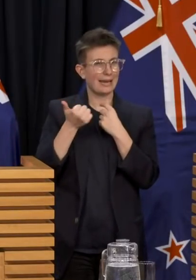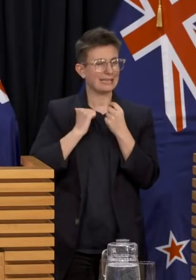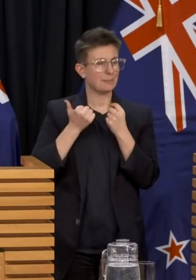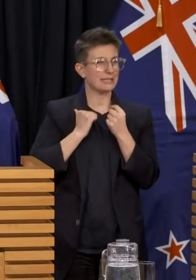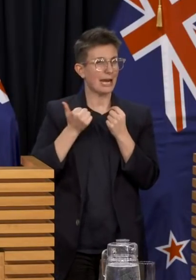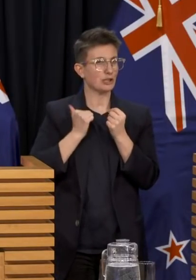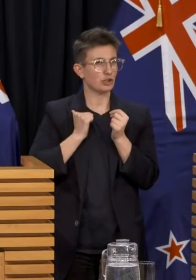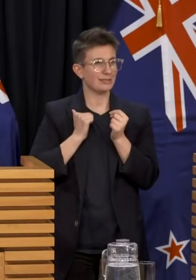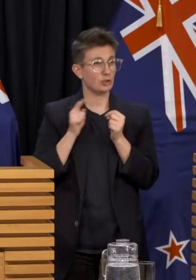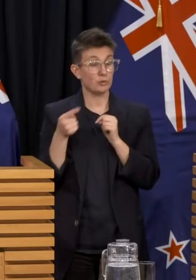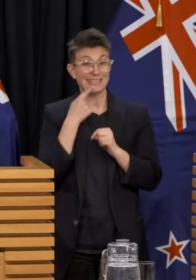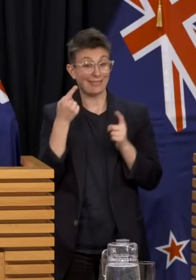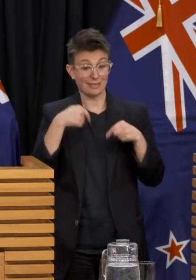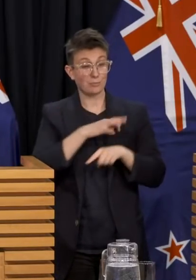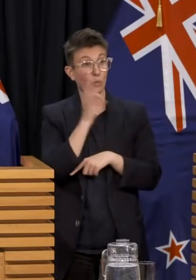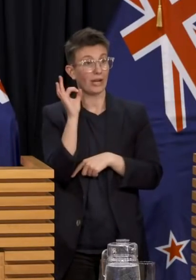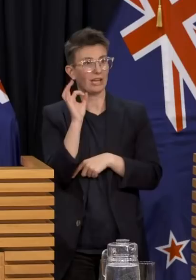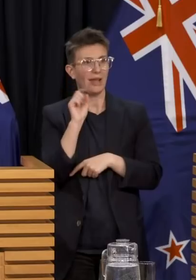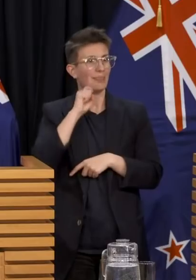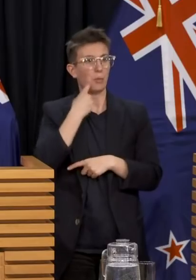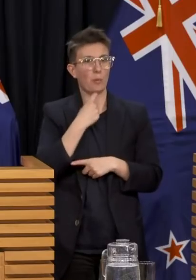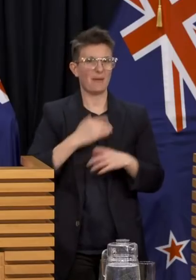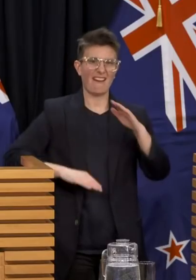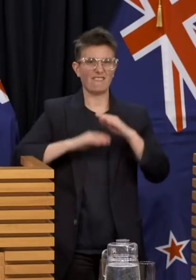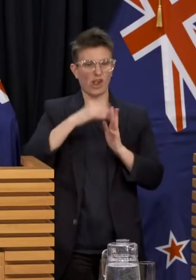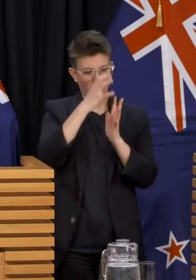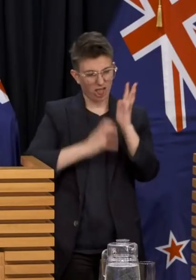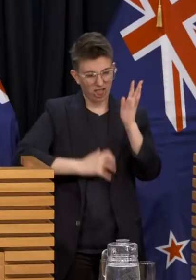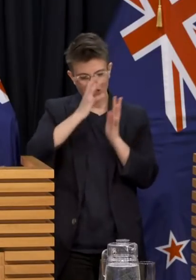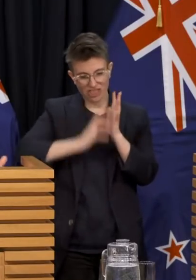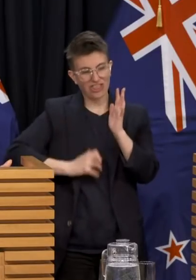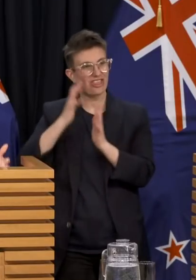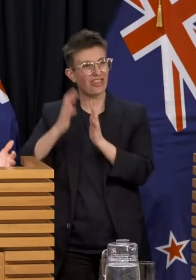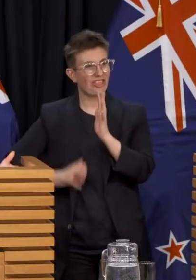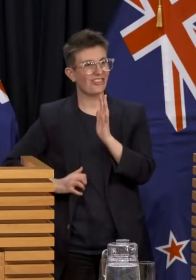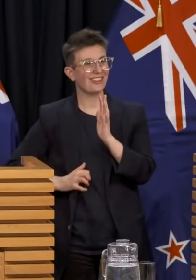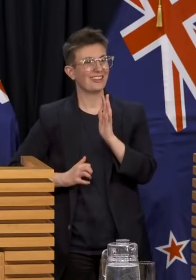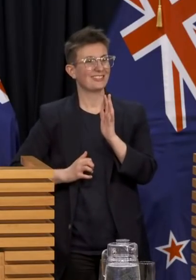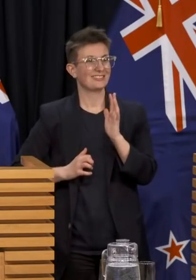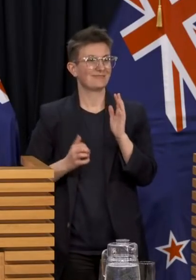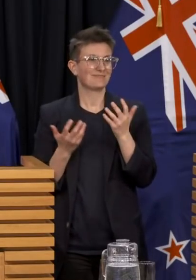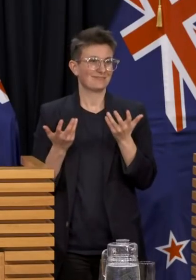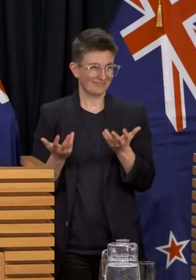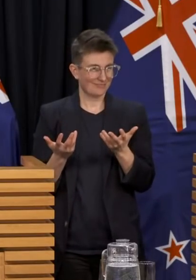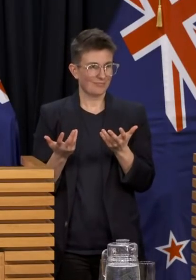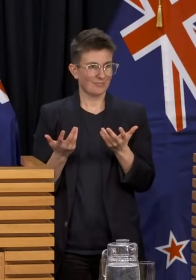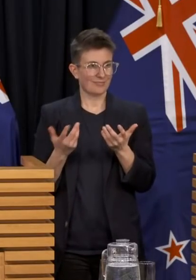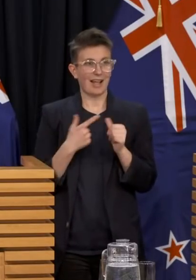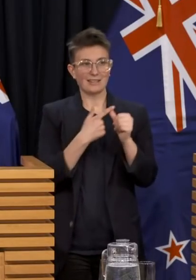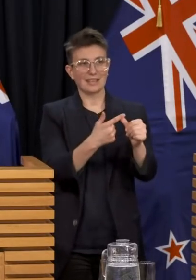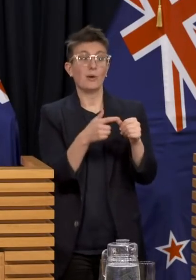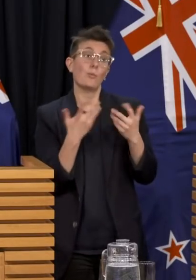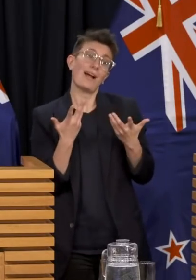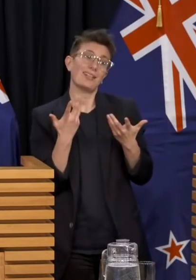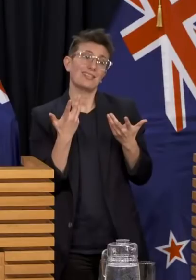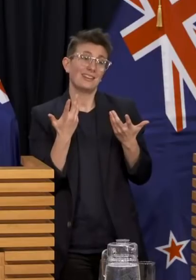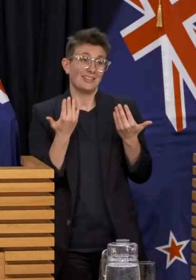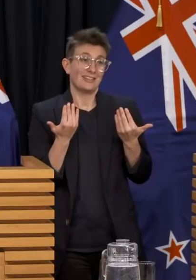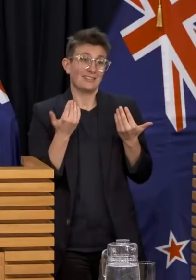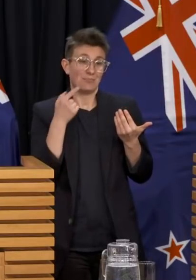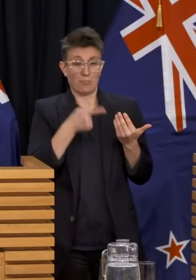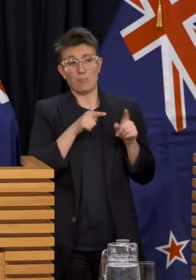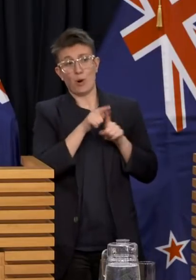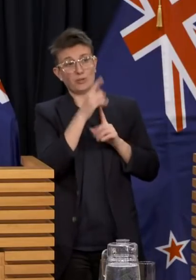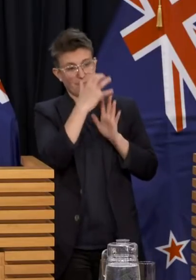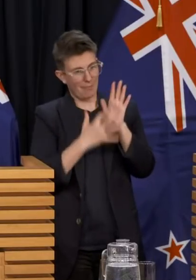manifesto. Well, of course, most people equate manifestos with large spending decisions as well. This is not the environment for that. That's